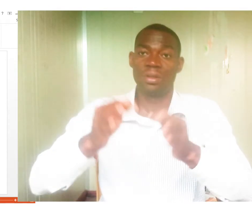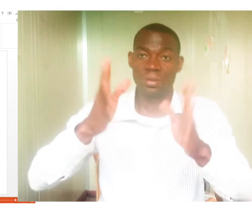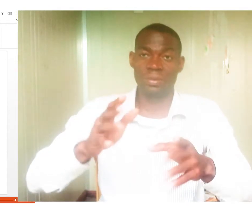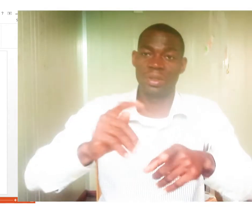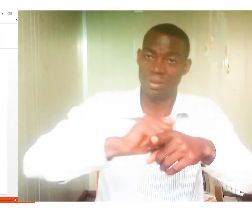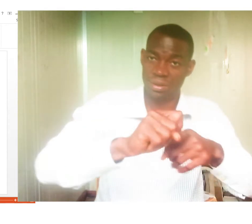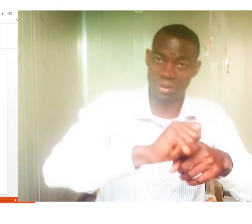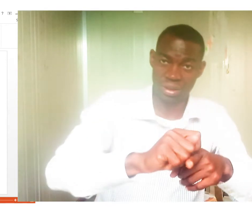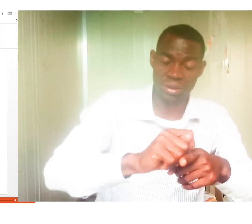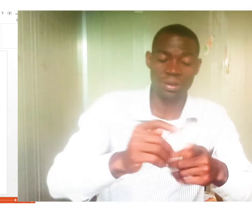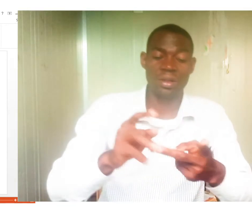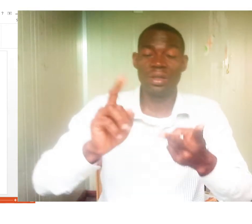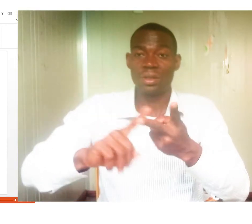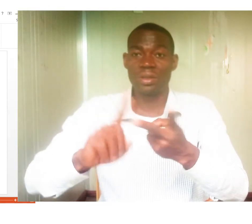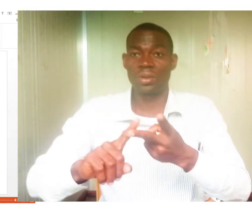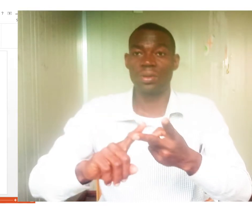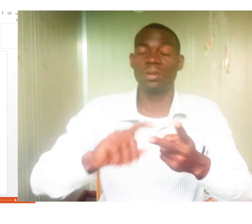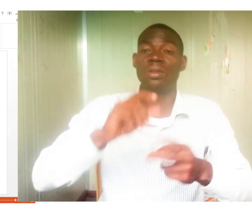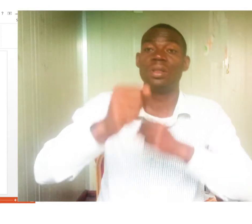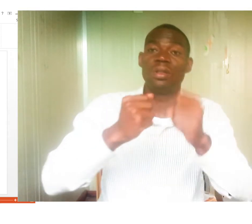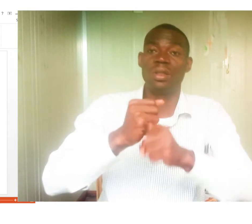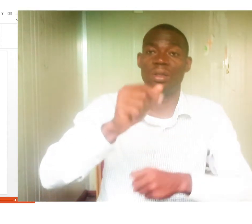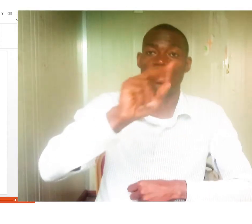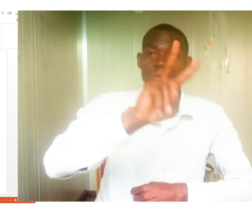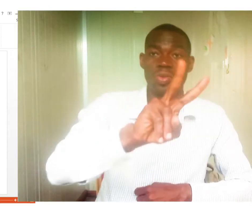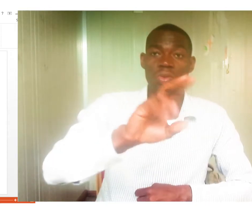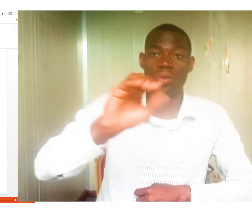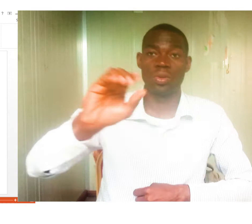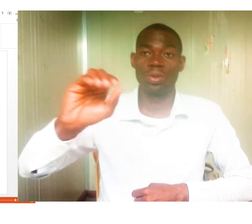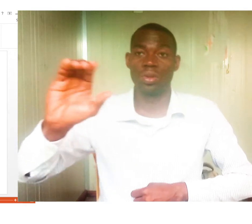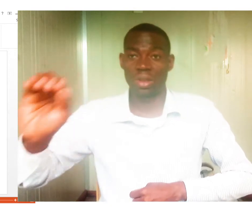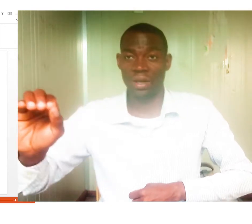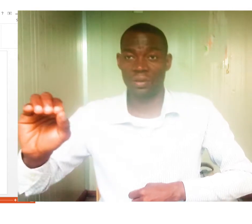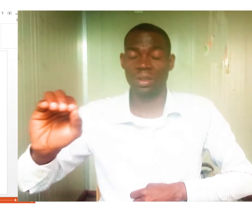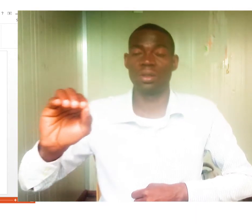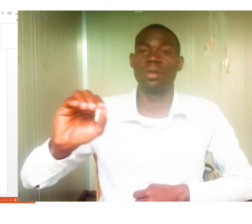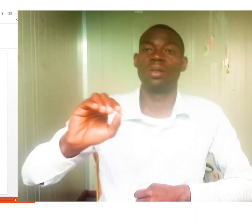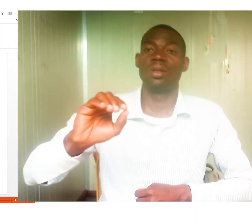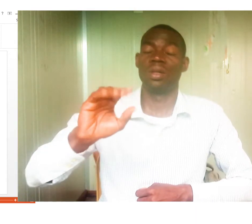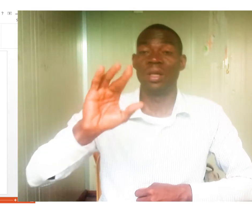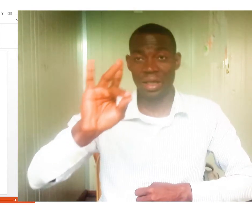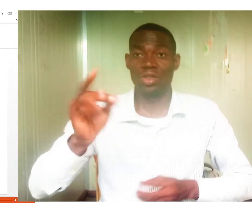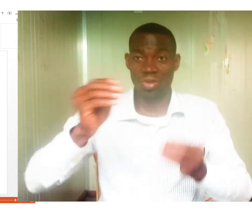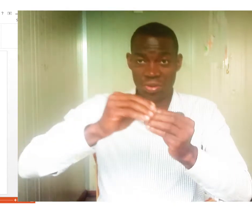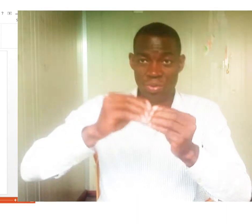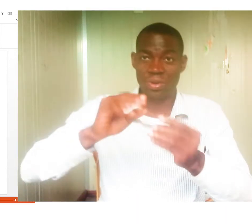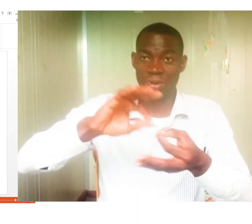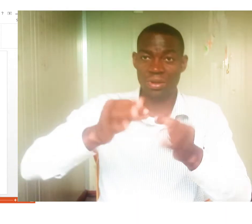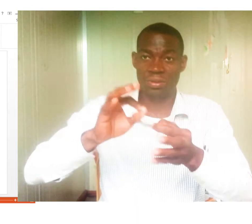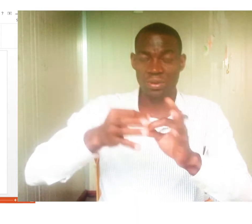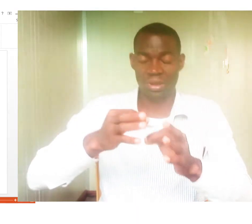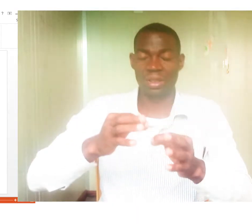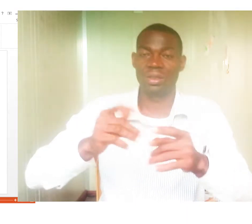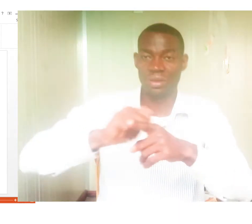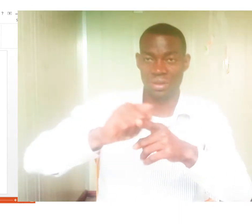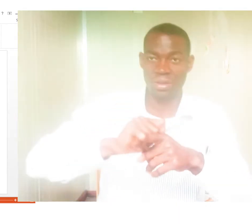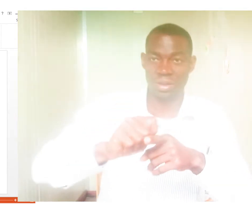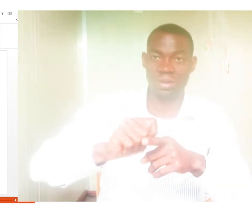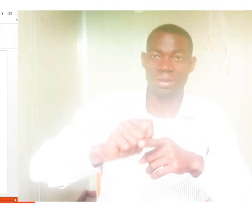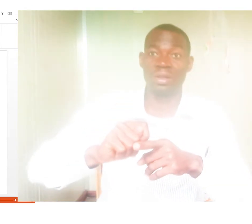over 20 years without further trainings for sign language